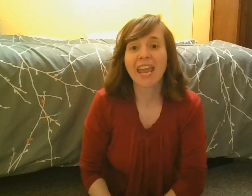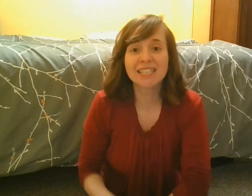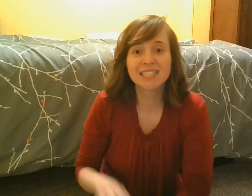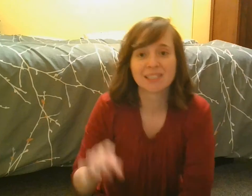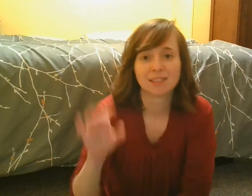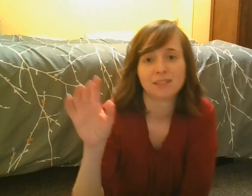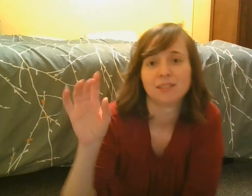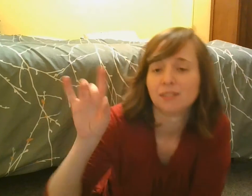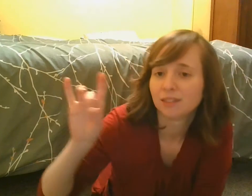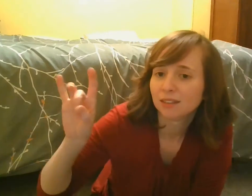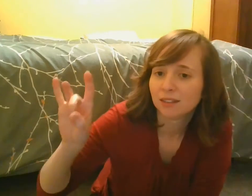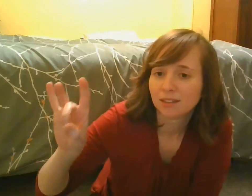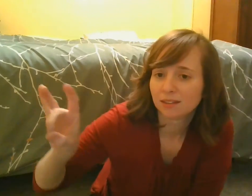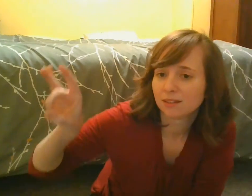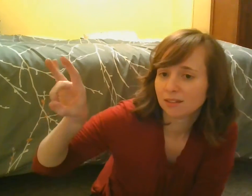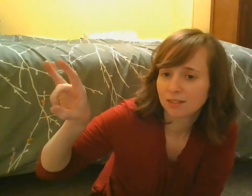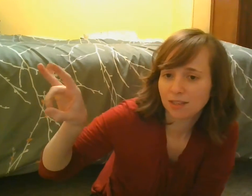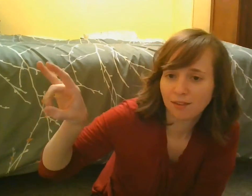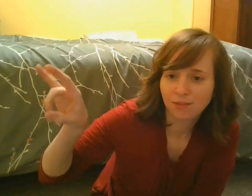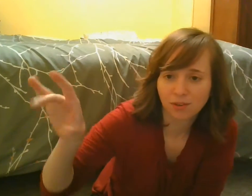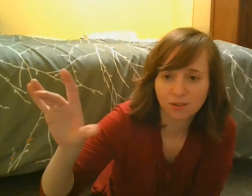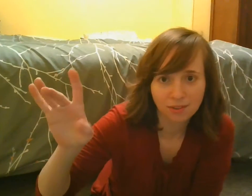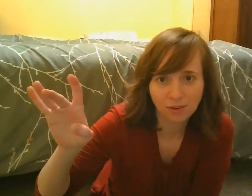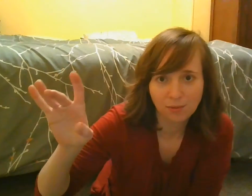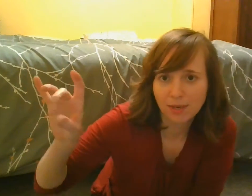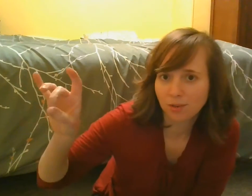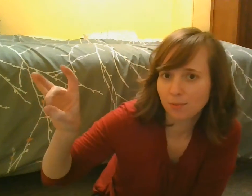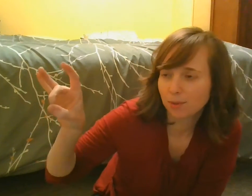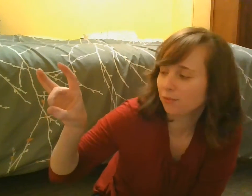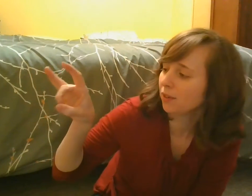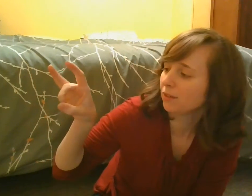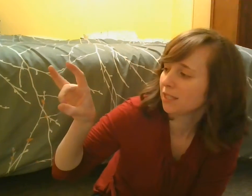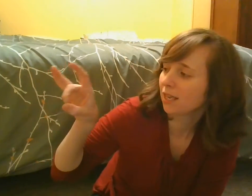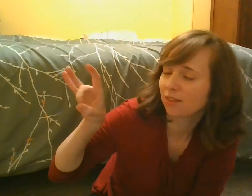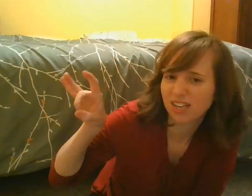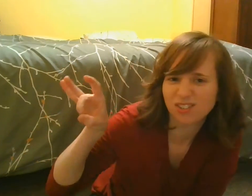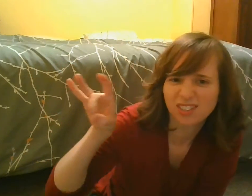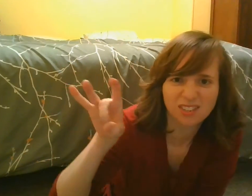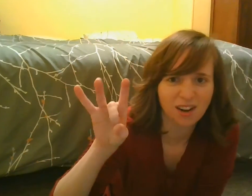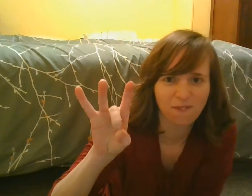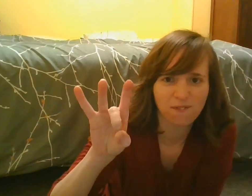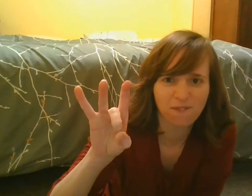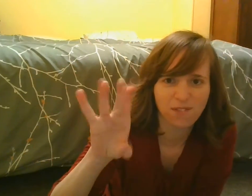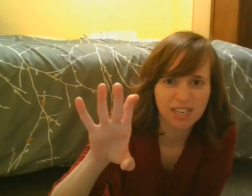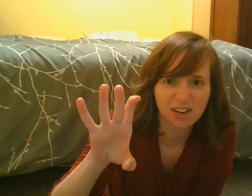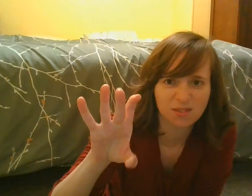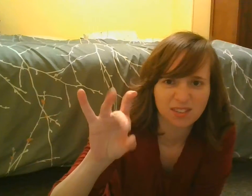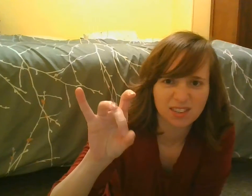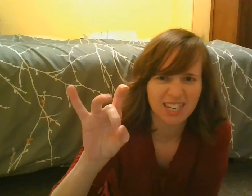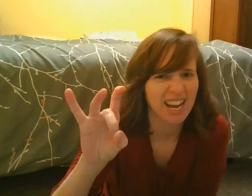Hate. So you have your thumb and your middle finger together, and you're just going to kind of flick it out.